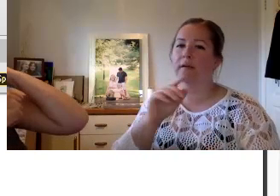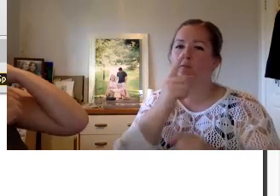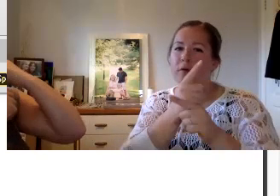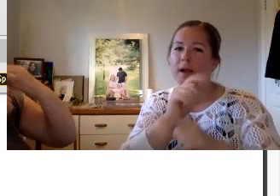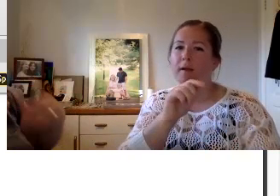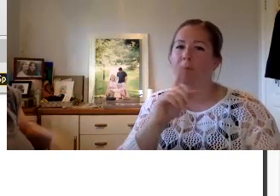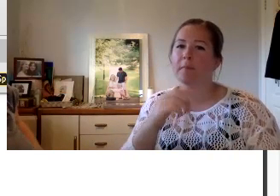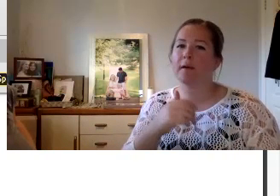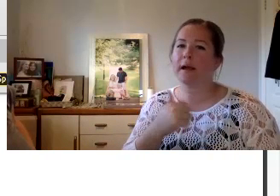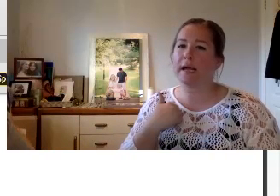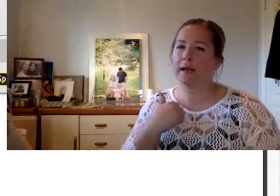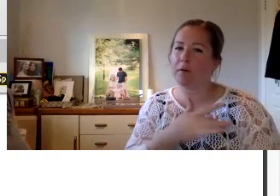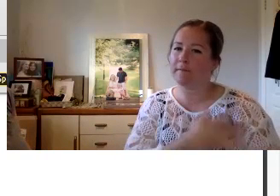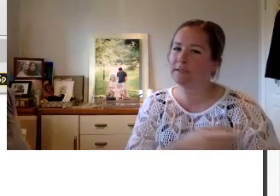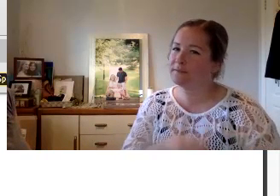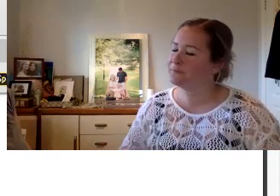Okay.